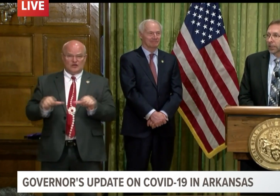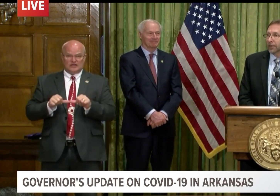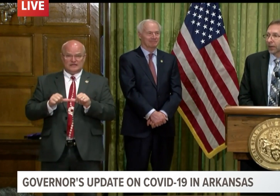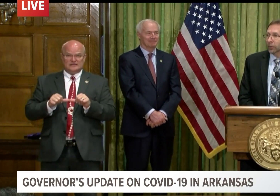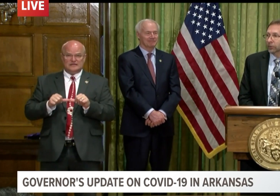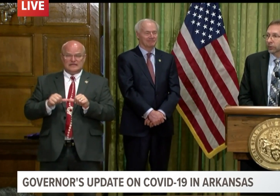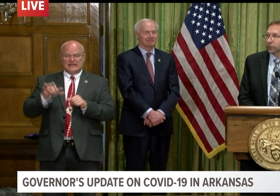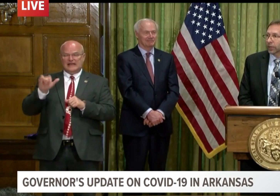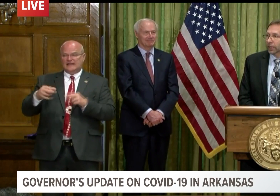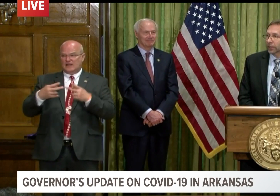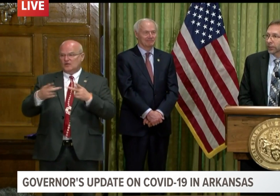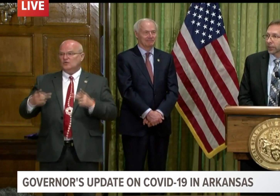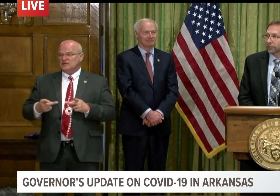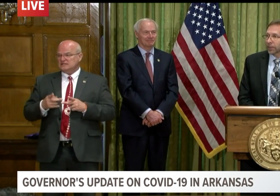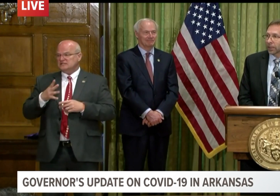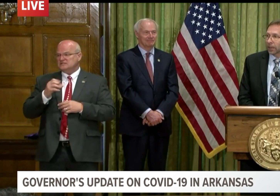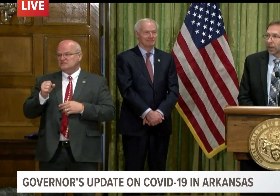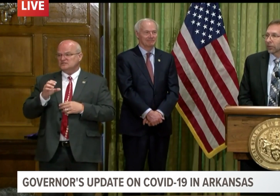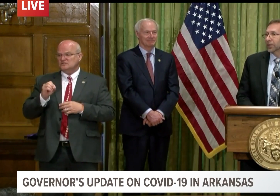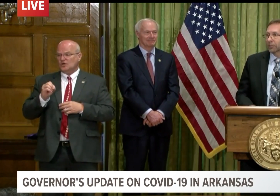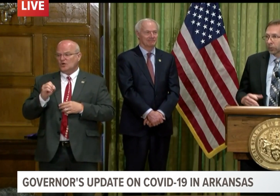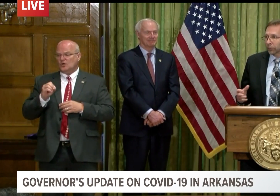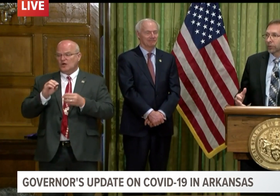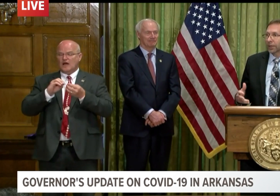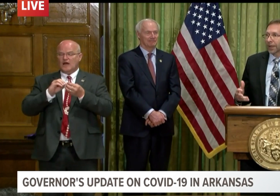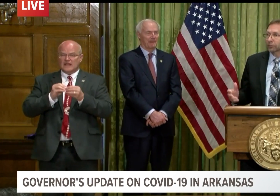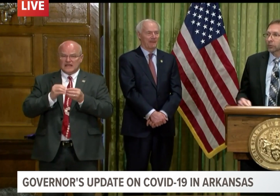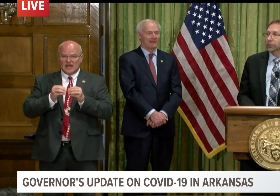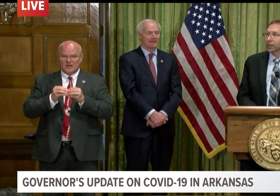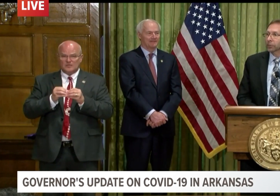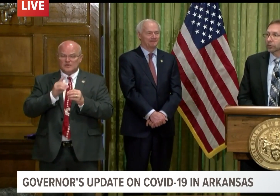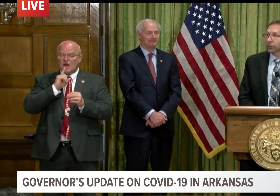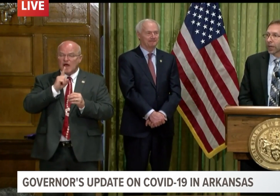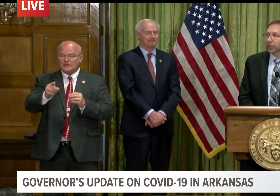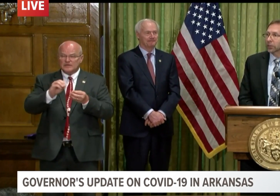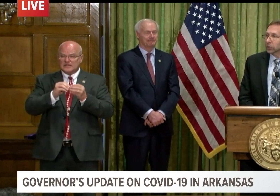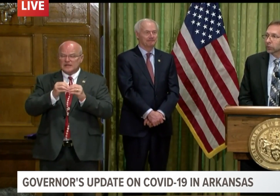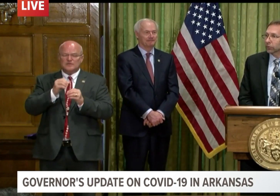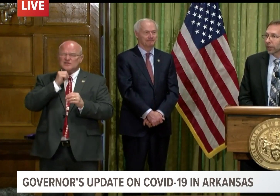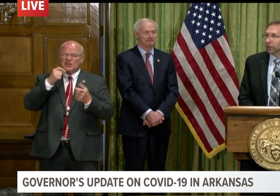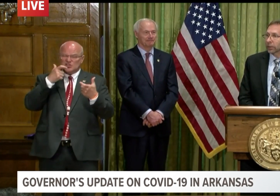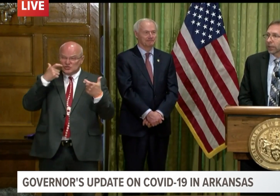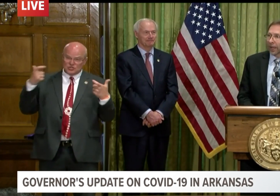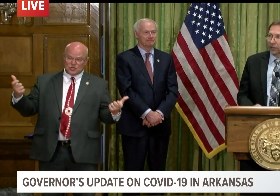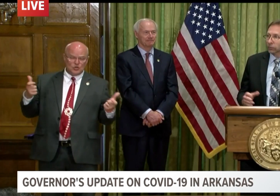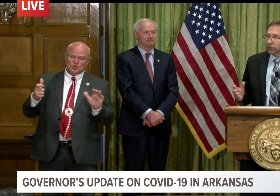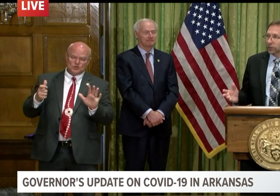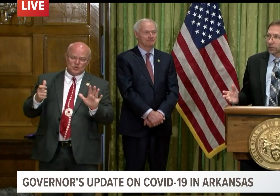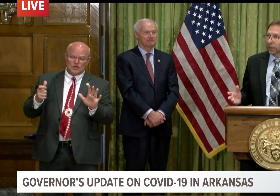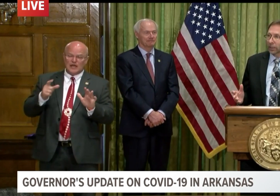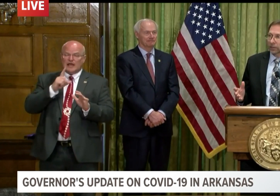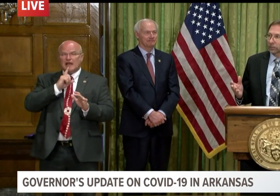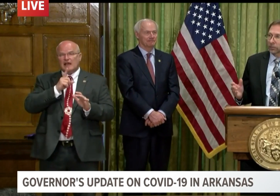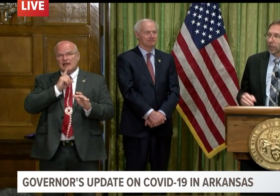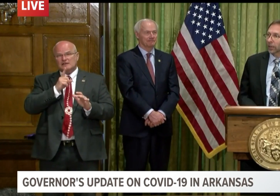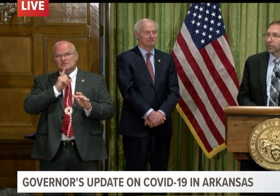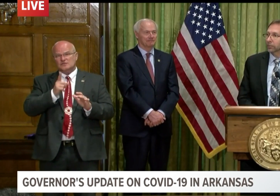area in that region, and the numbers, the absolute numbers are not huge there.